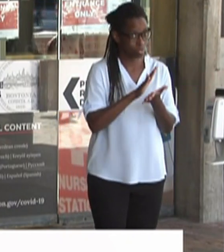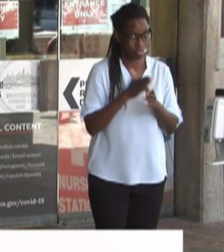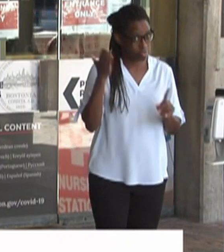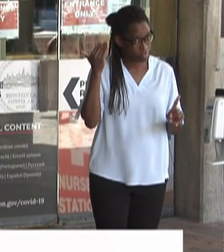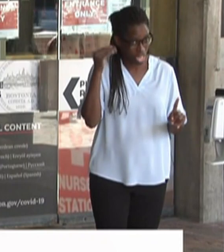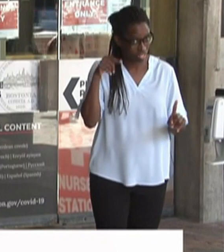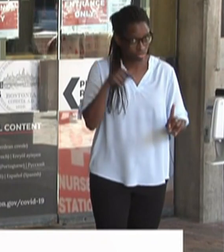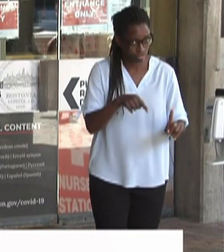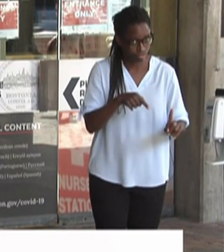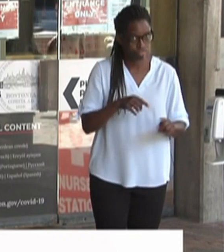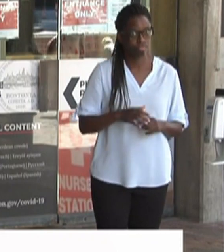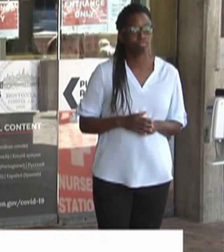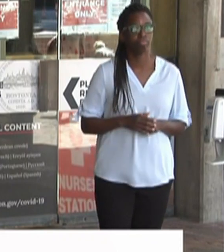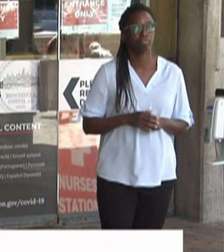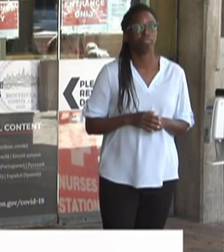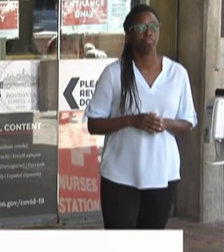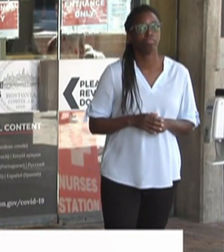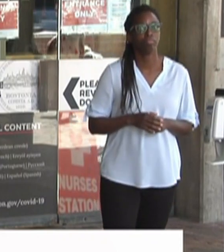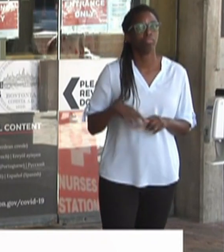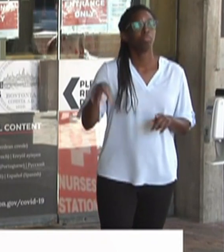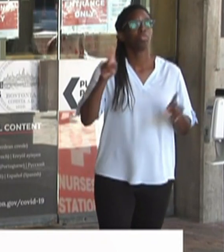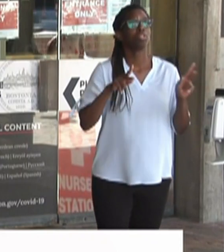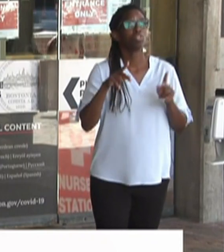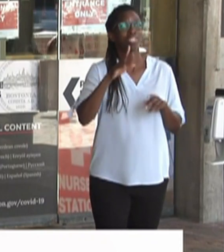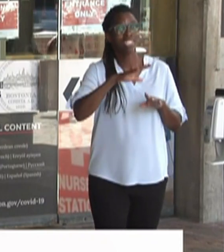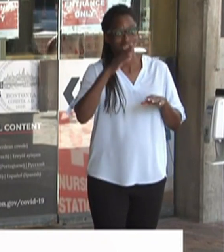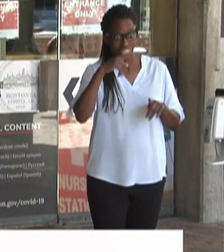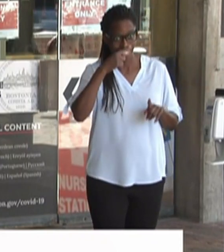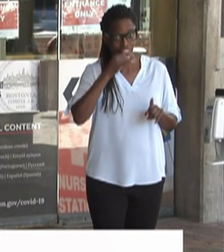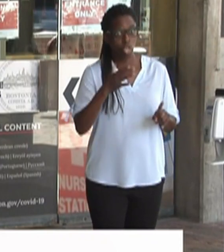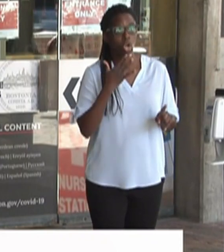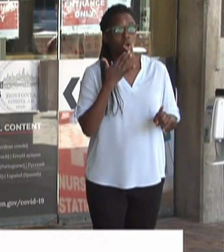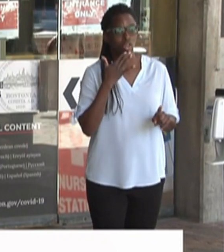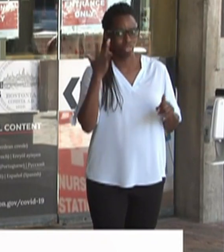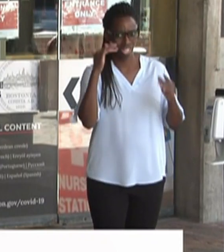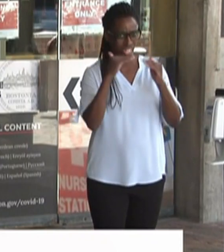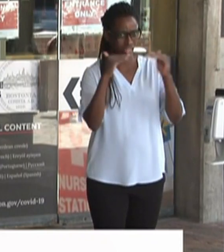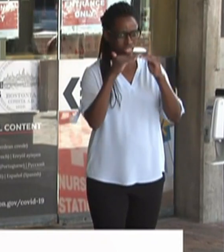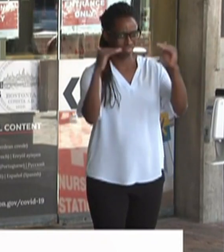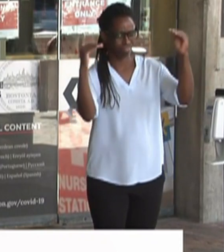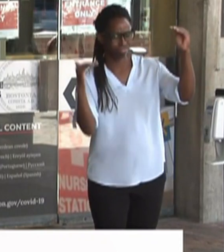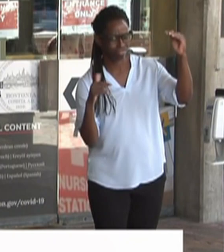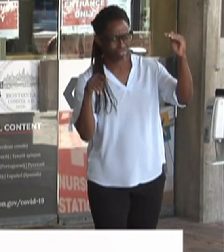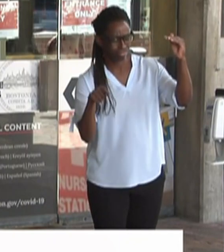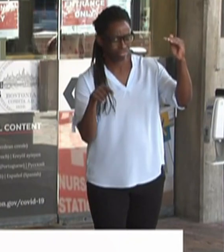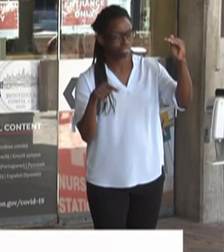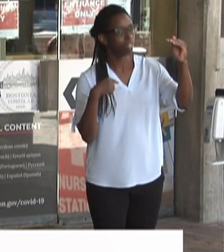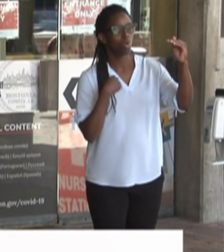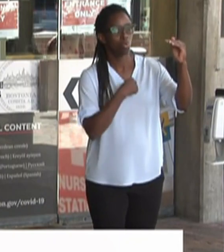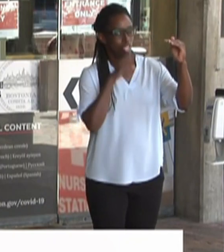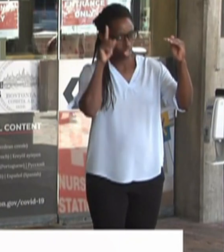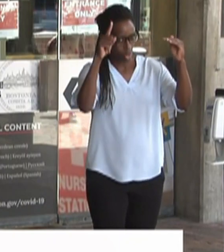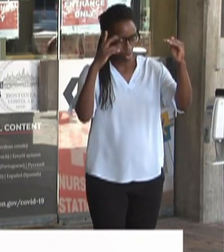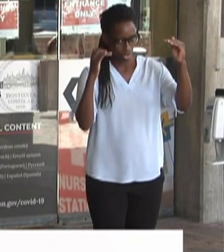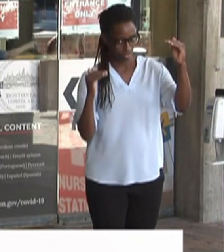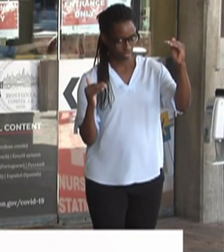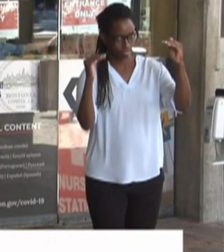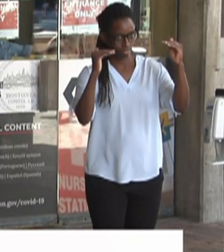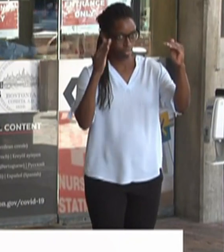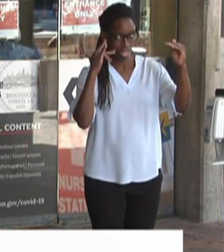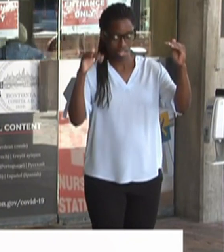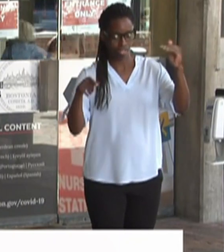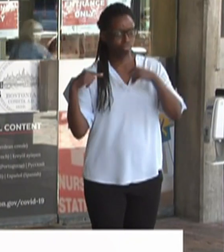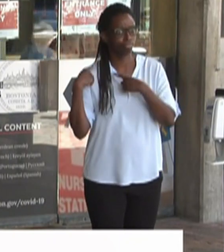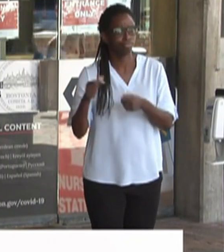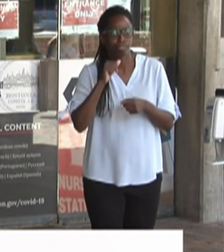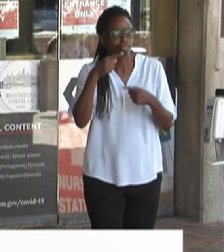to, and I'm pushing that because of our Black and Latino students are the kids that have the largest achievement gap. If we don't have that, we have to rally around